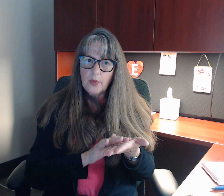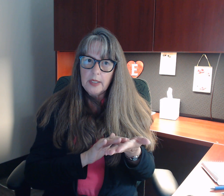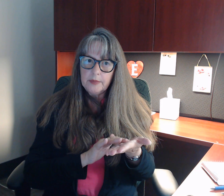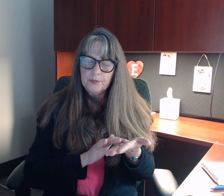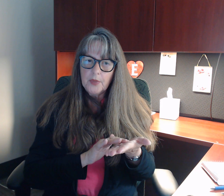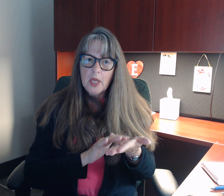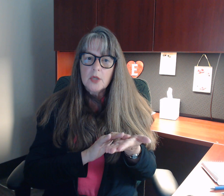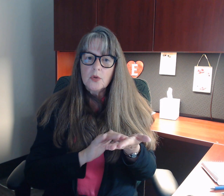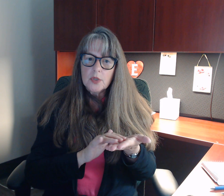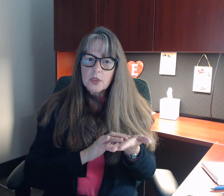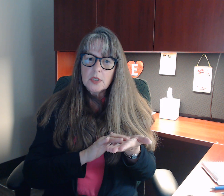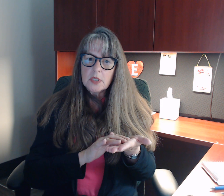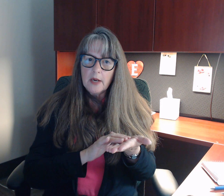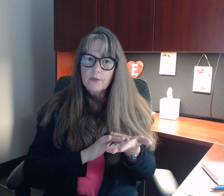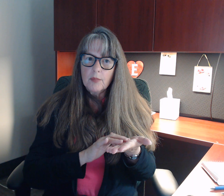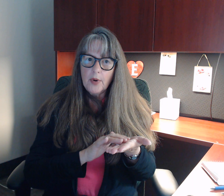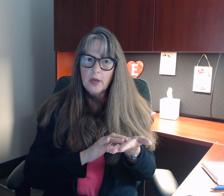in. So this is the sign for Braille.